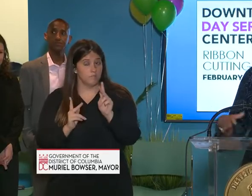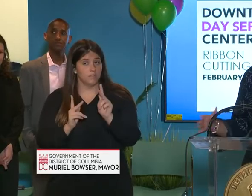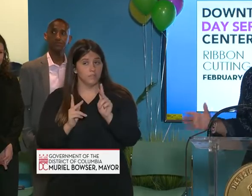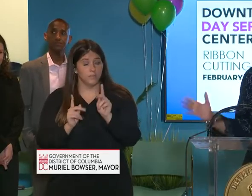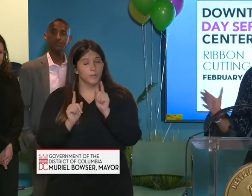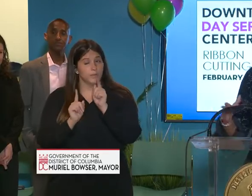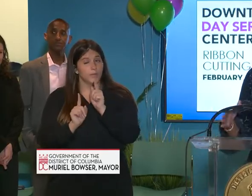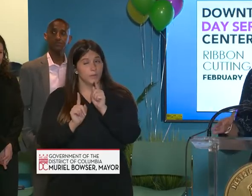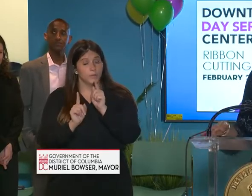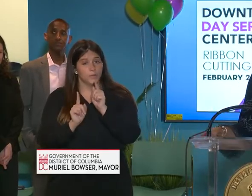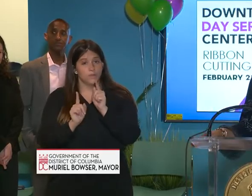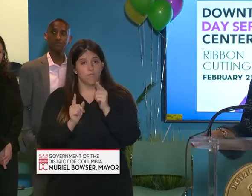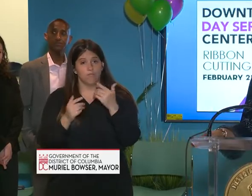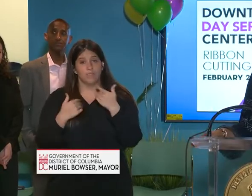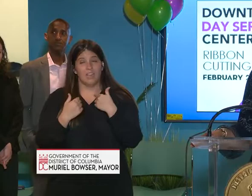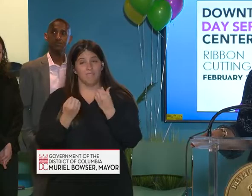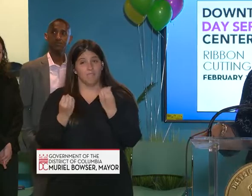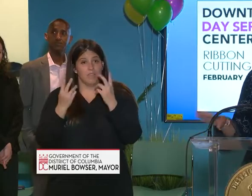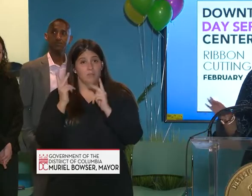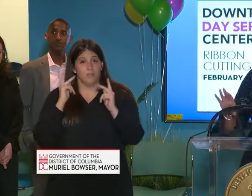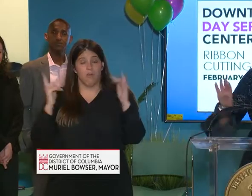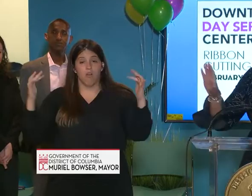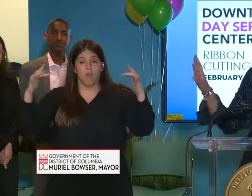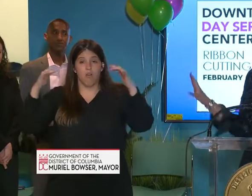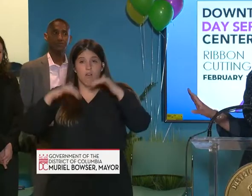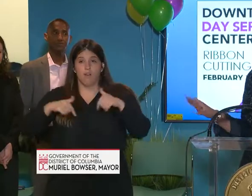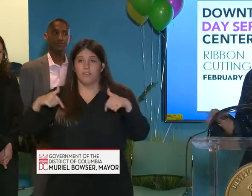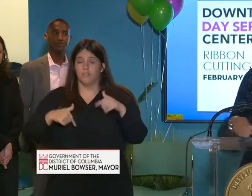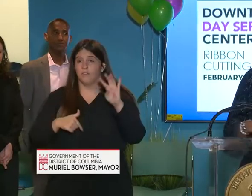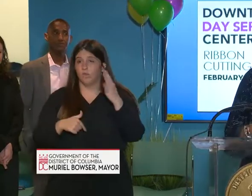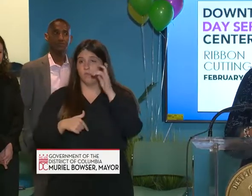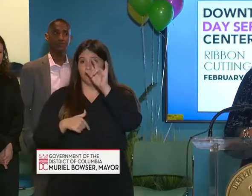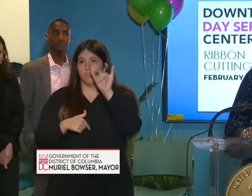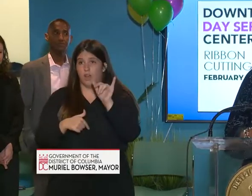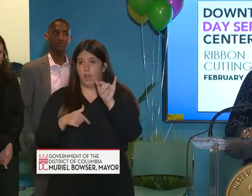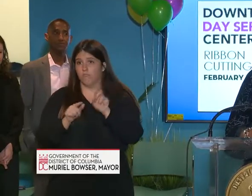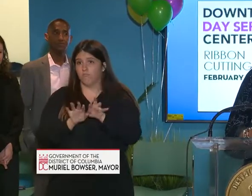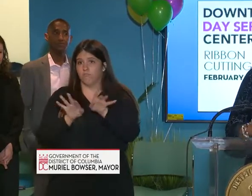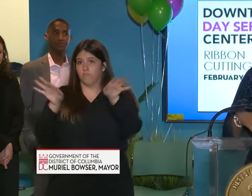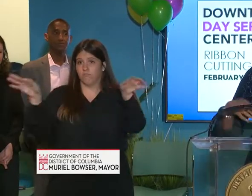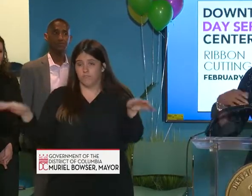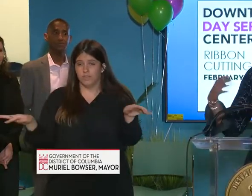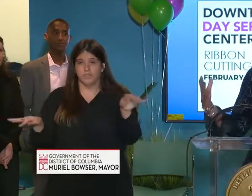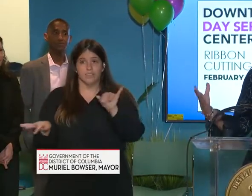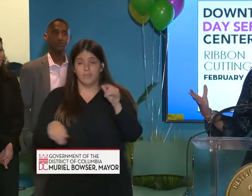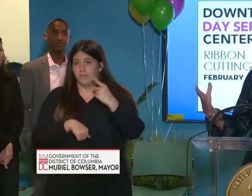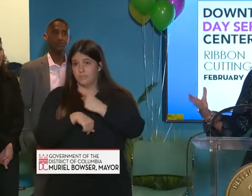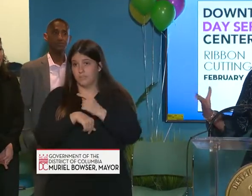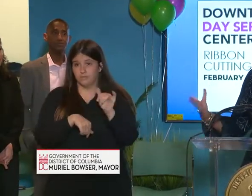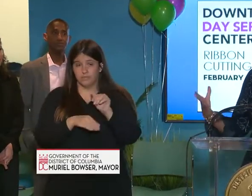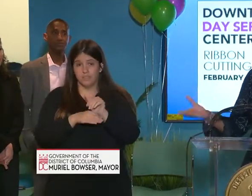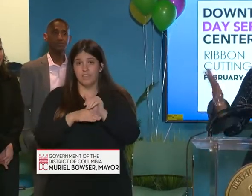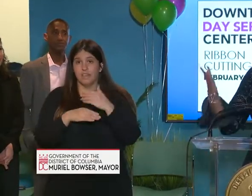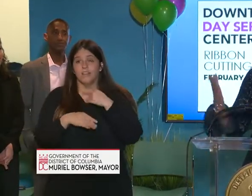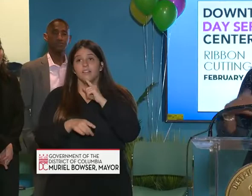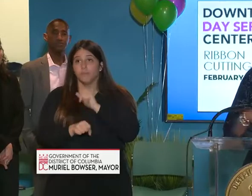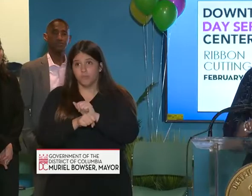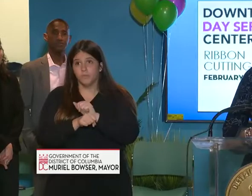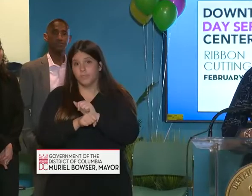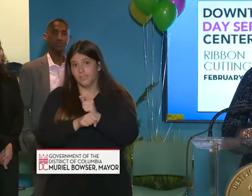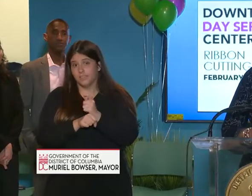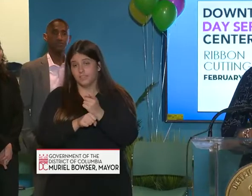of our biggest influxes of people that come into the city and go out of the city on that night. We have explosives,